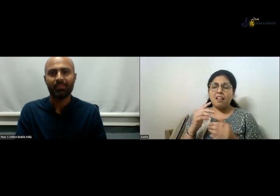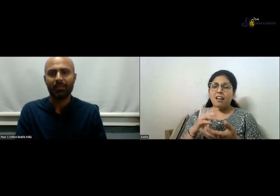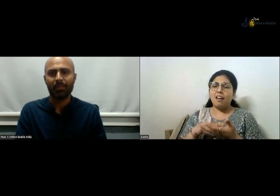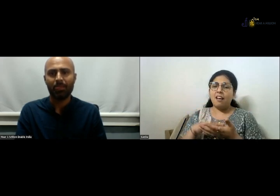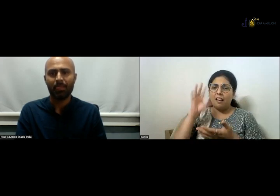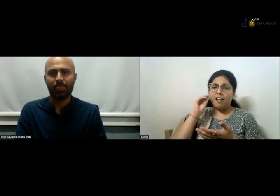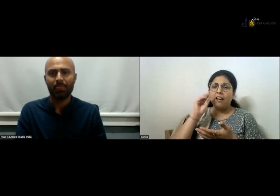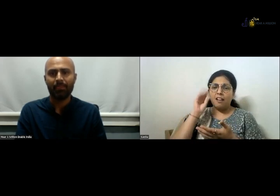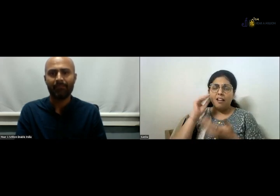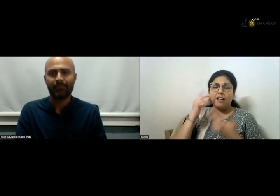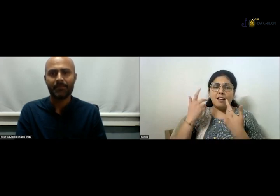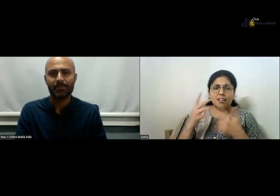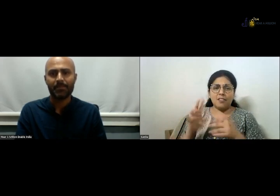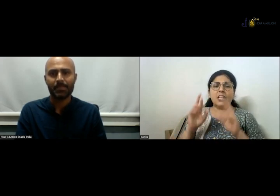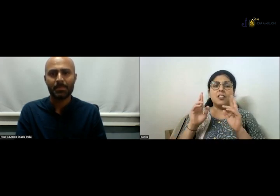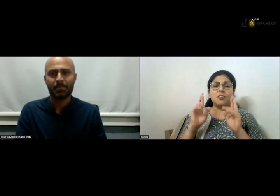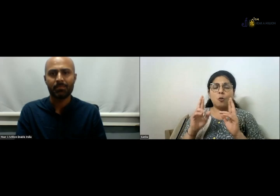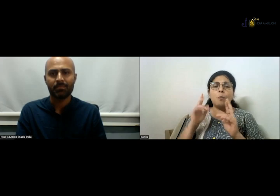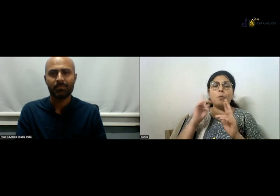But now she is not there.